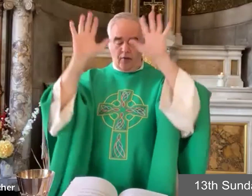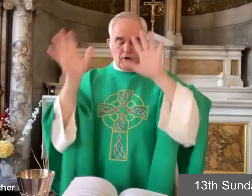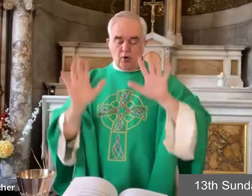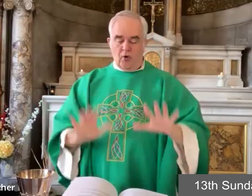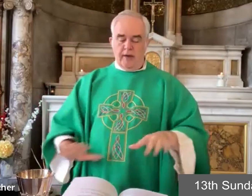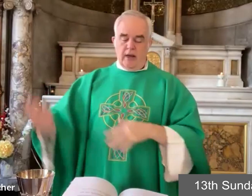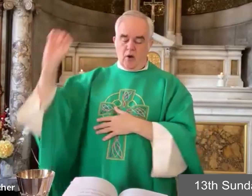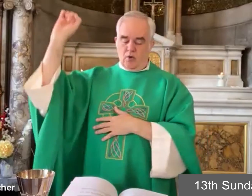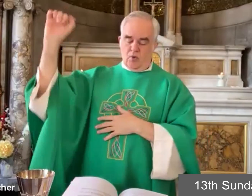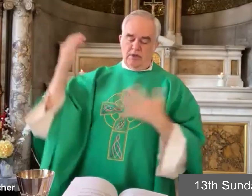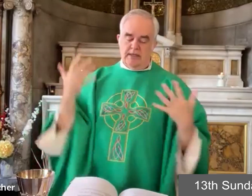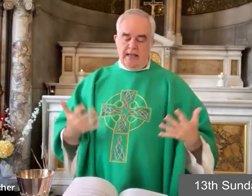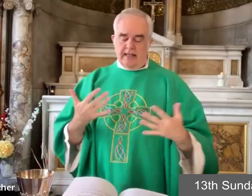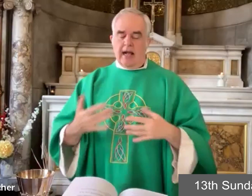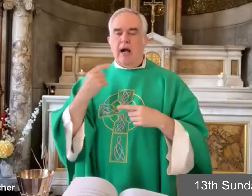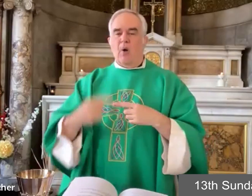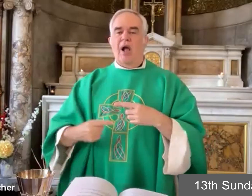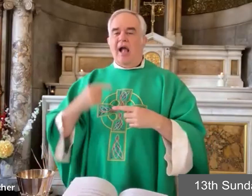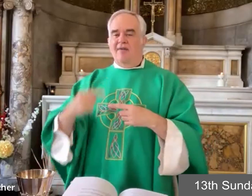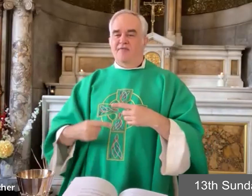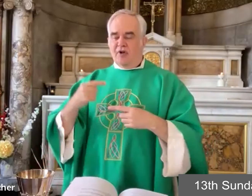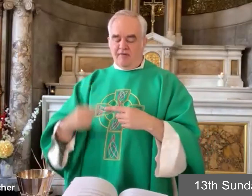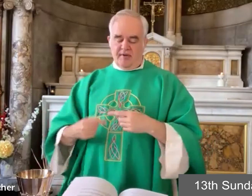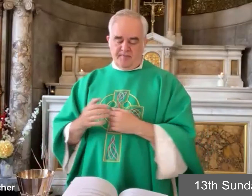the glory are yours, now and forever.